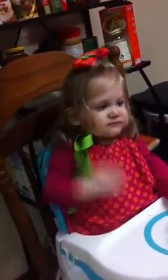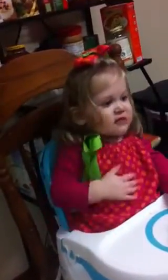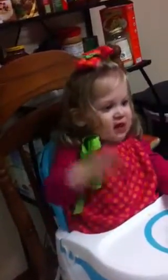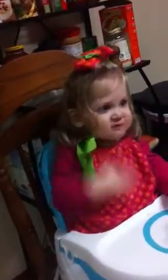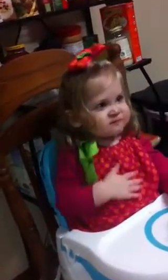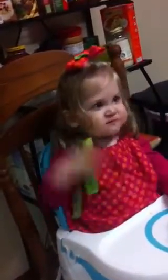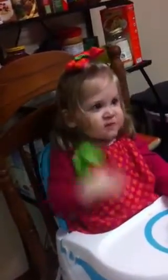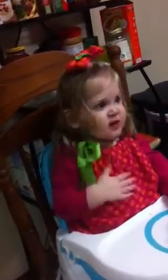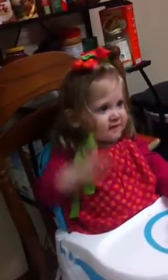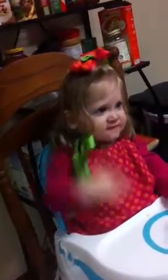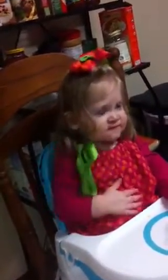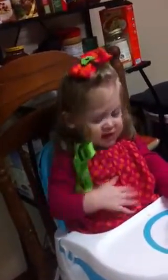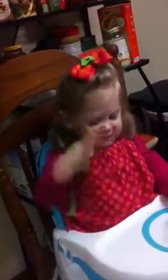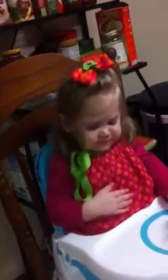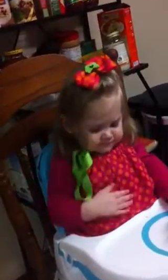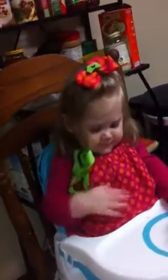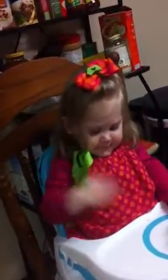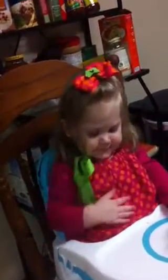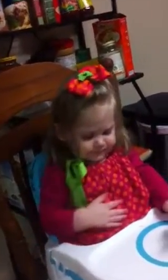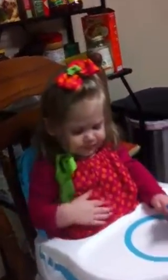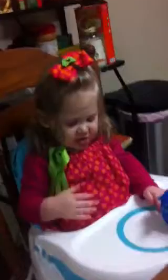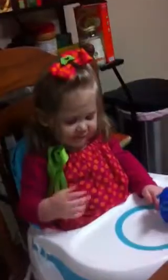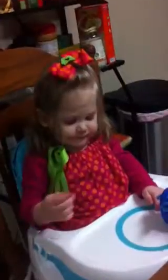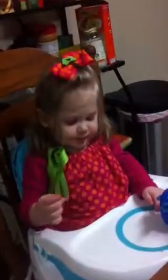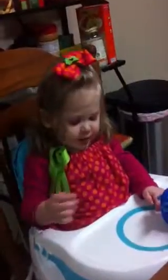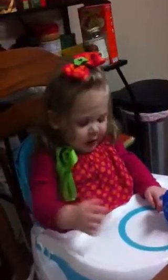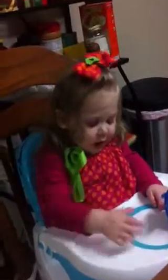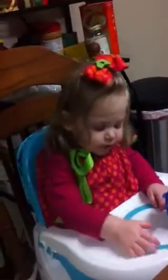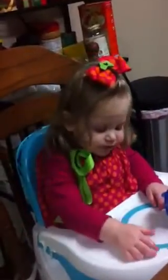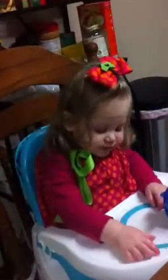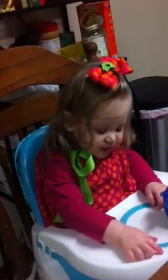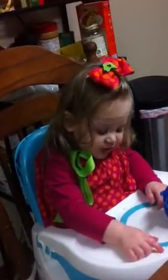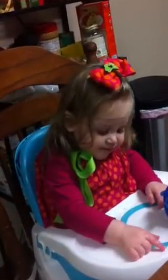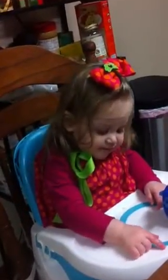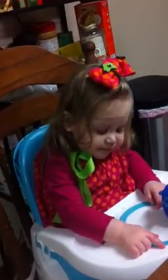and that's our Ellie sign language for more please. I'll pat it, Yeah.